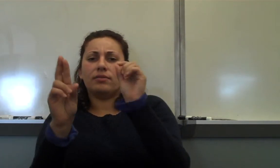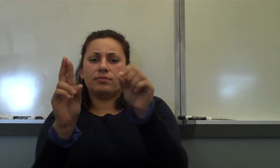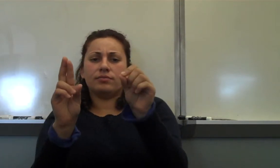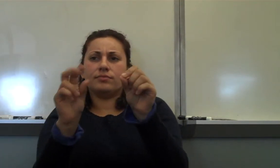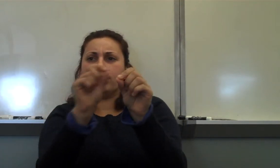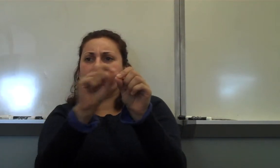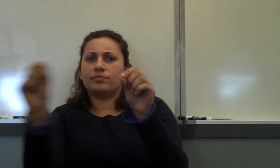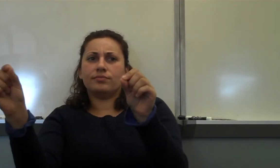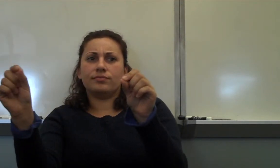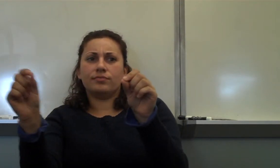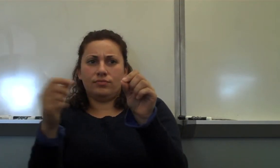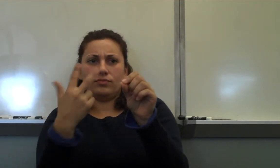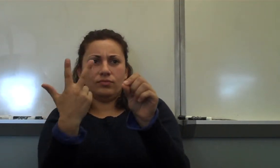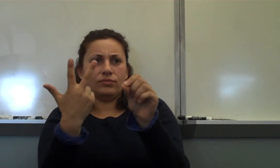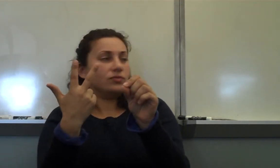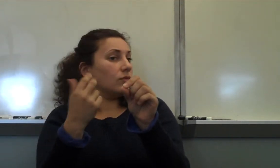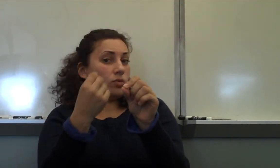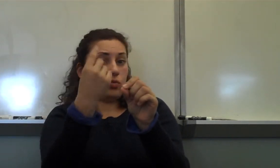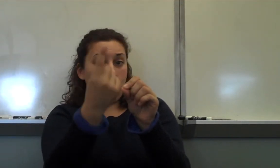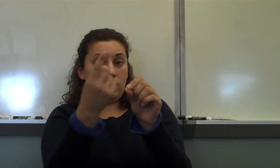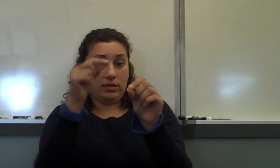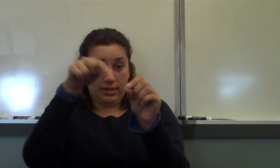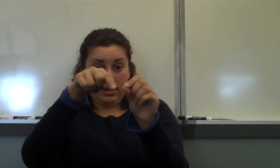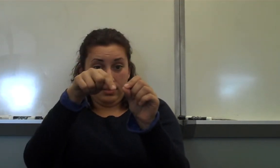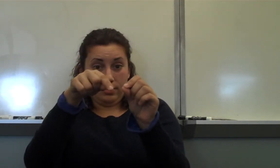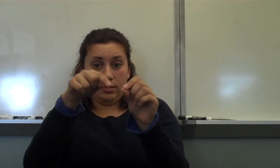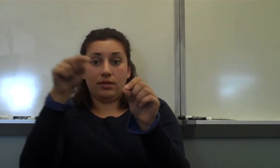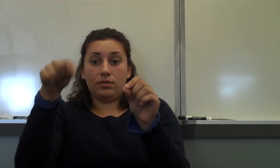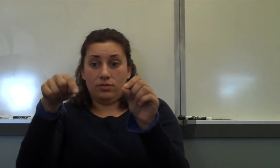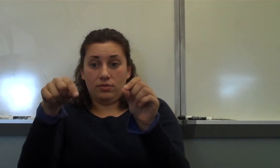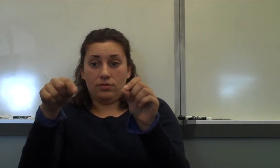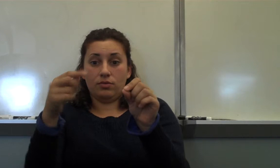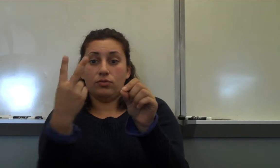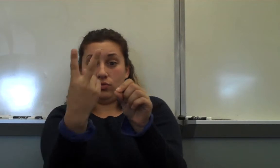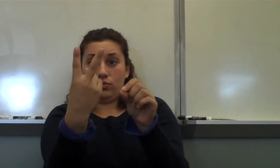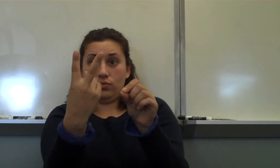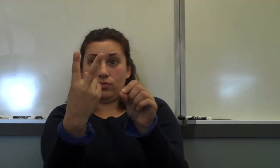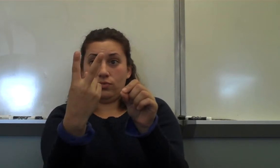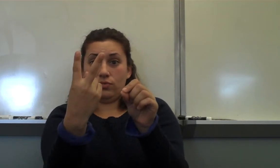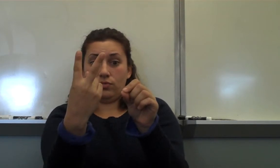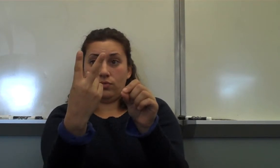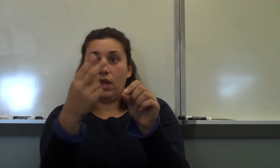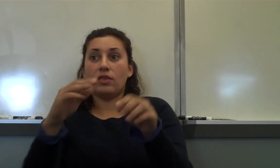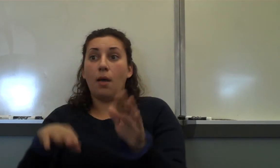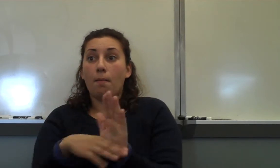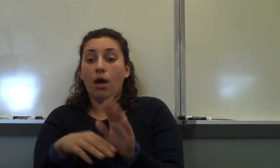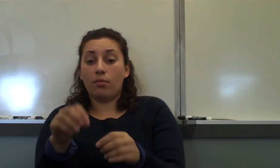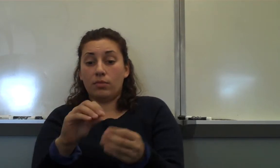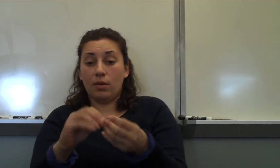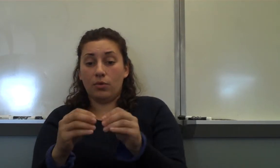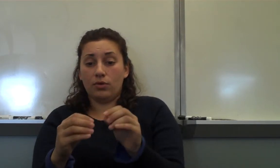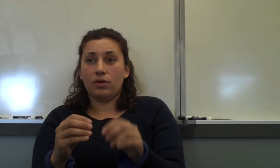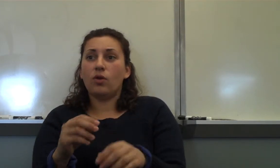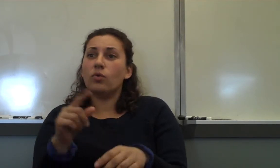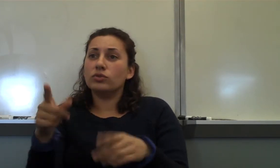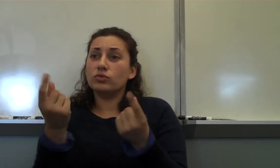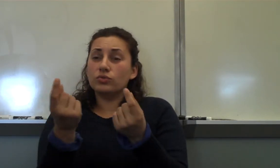All right, so I have 1 here, I have 2 there. What you do is manufacture